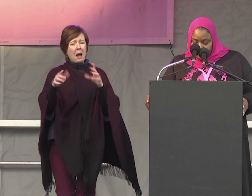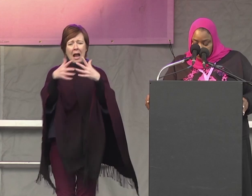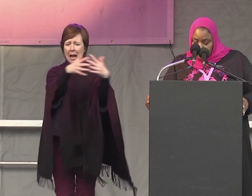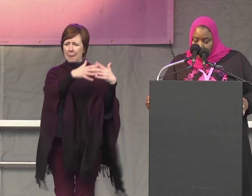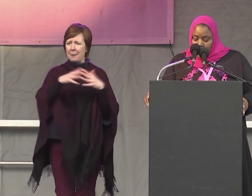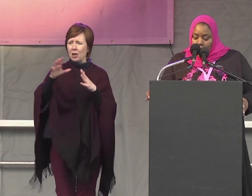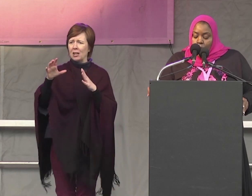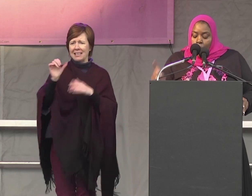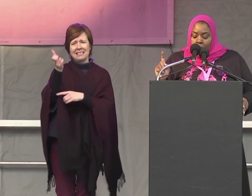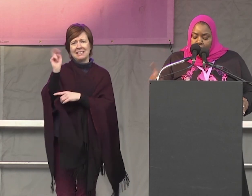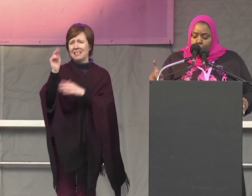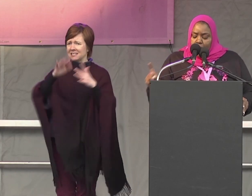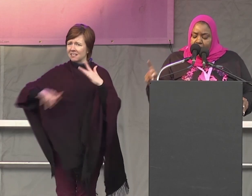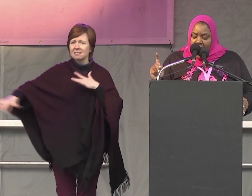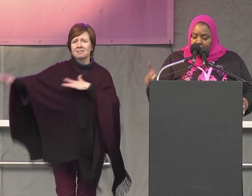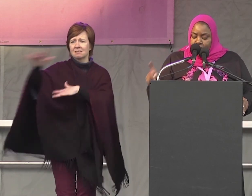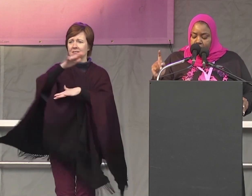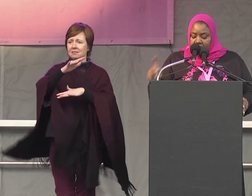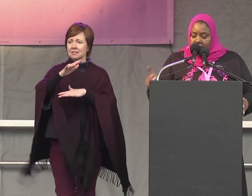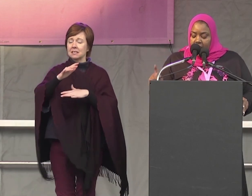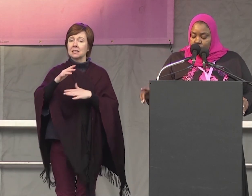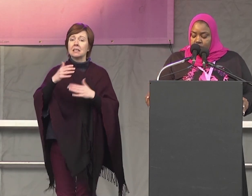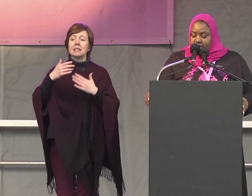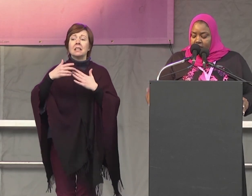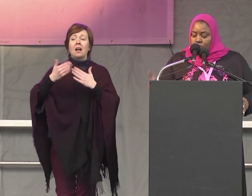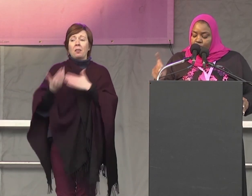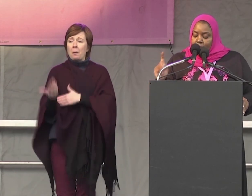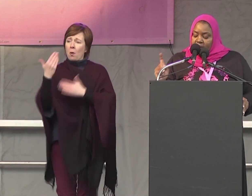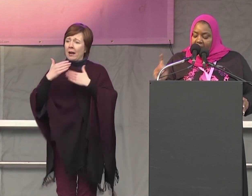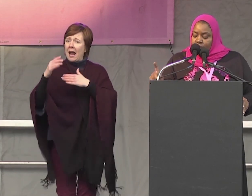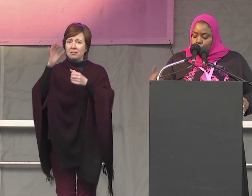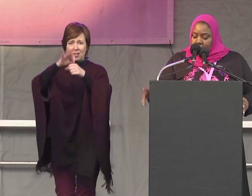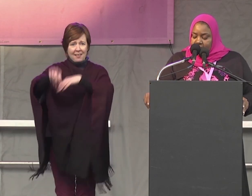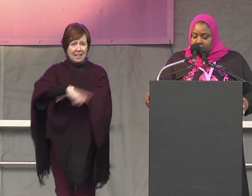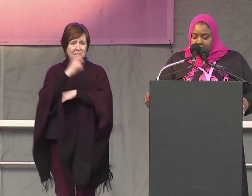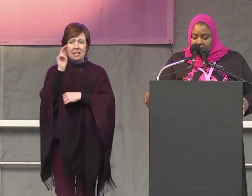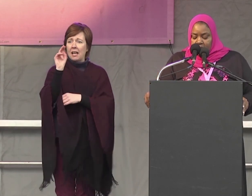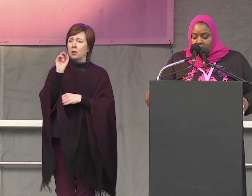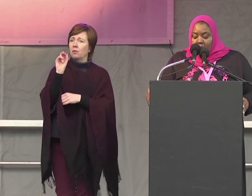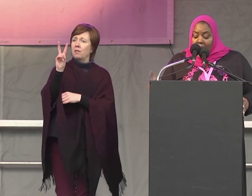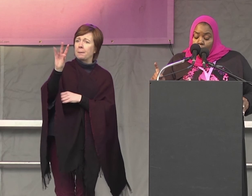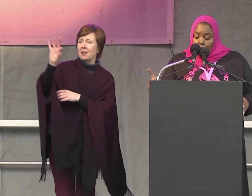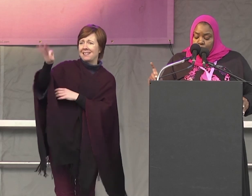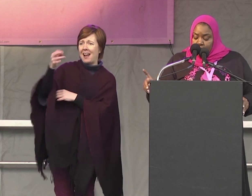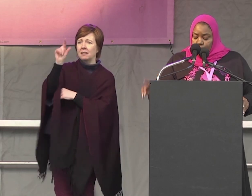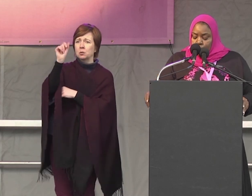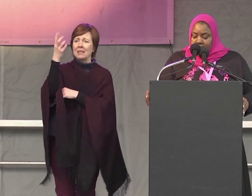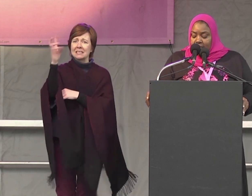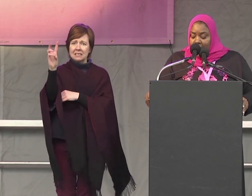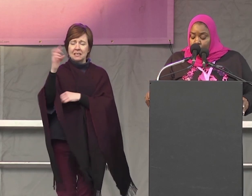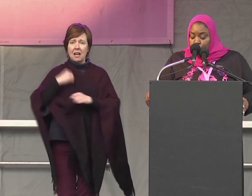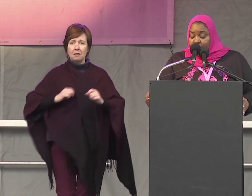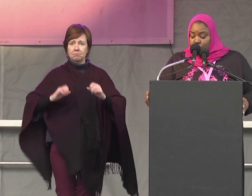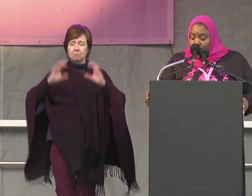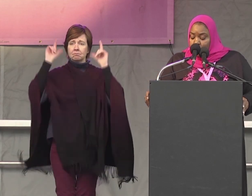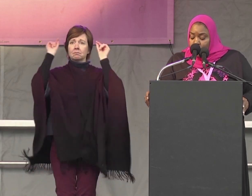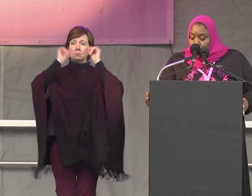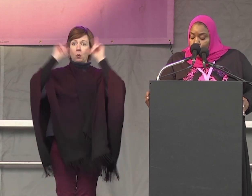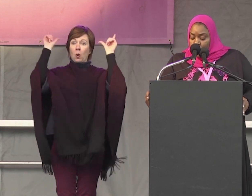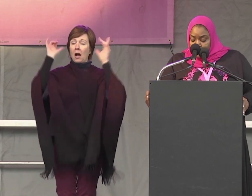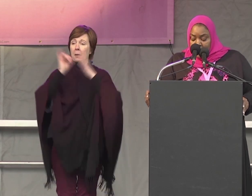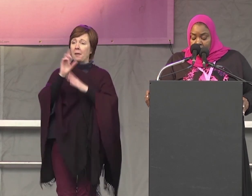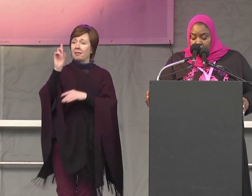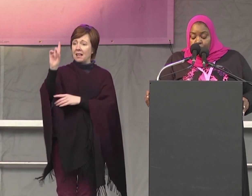citizens. On the morning after the election day, November 9, 2016, I woke to the news that Donald J.